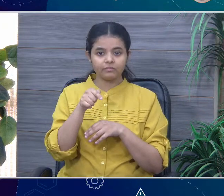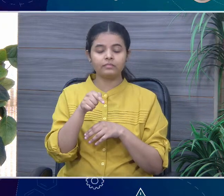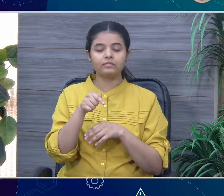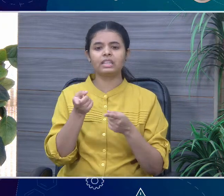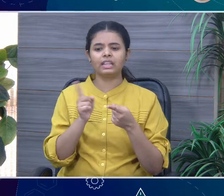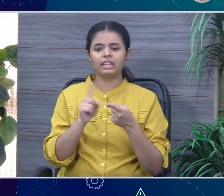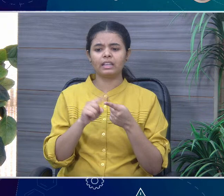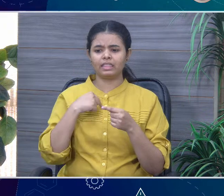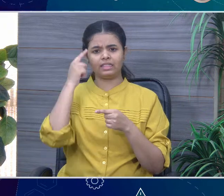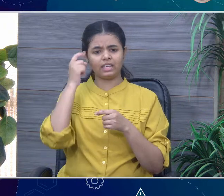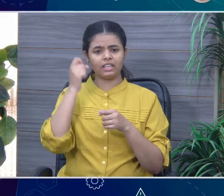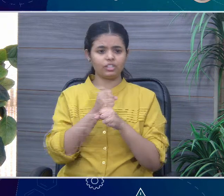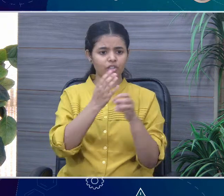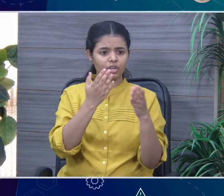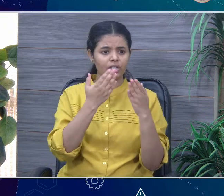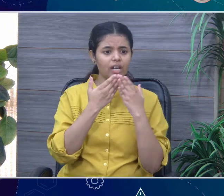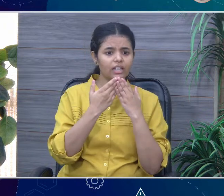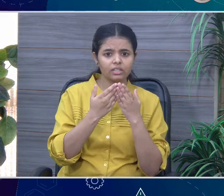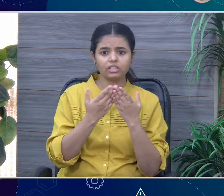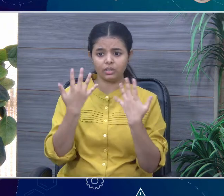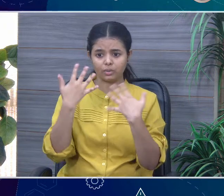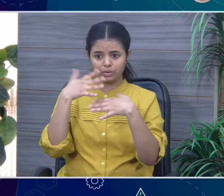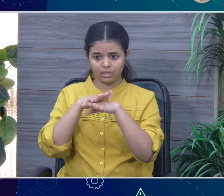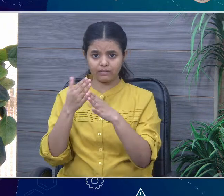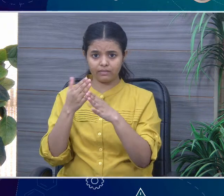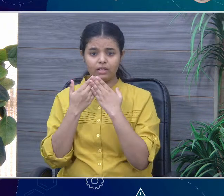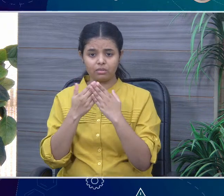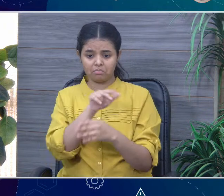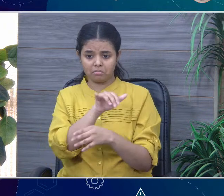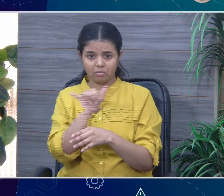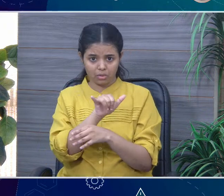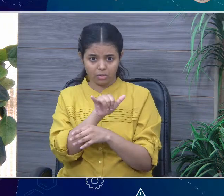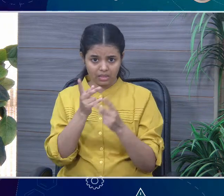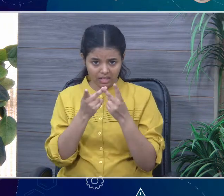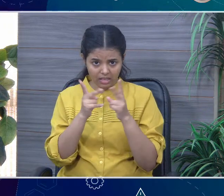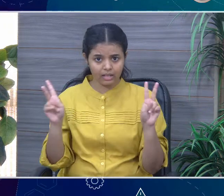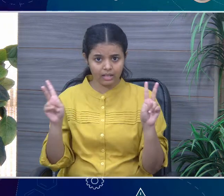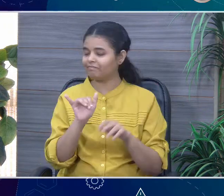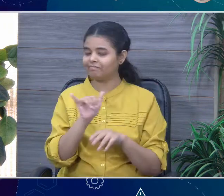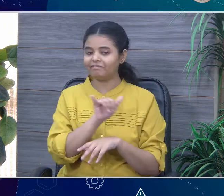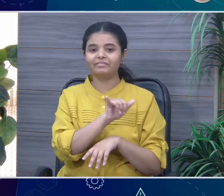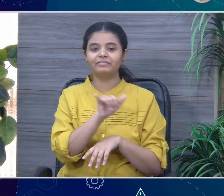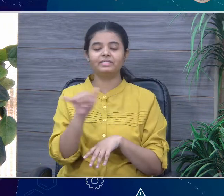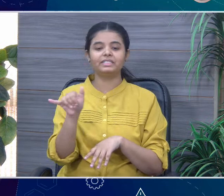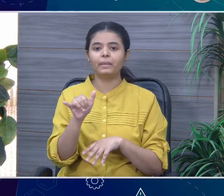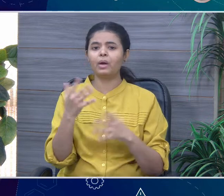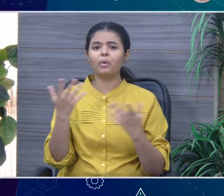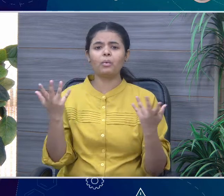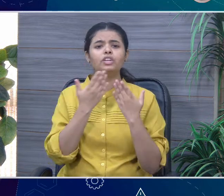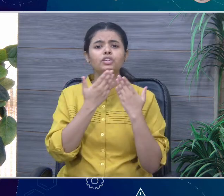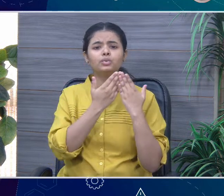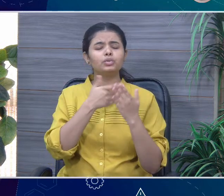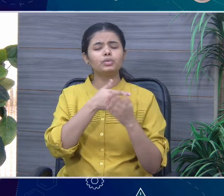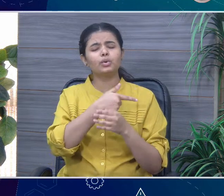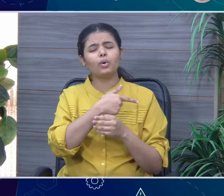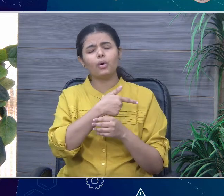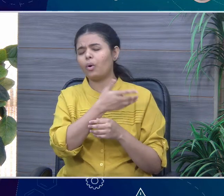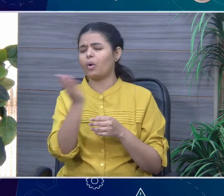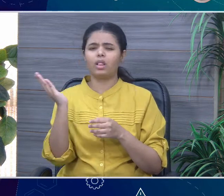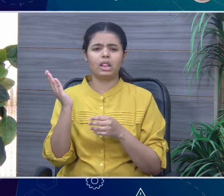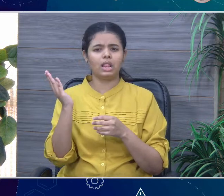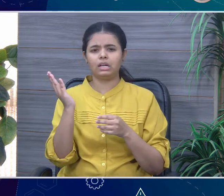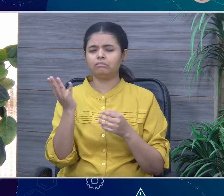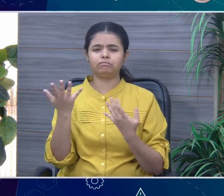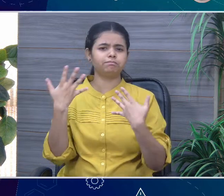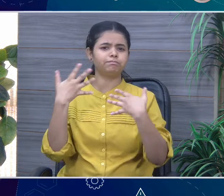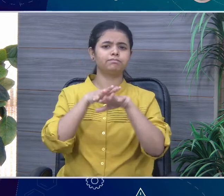any difference between general education and inclusive education, because all schools are going to be inclusive schools. All schools are evolving